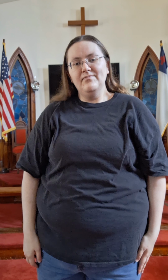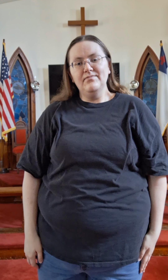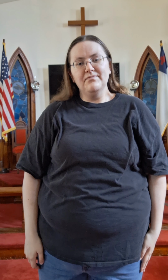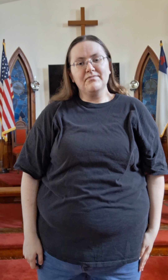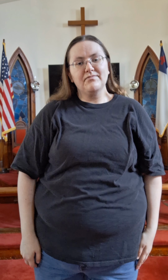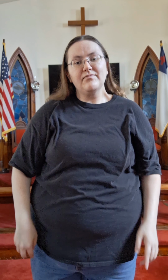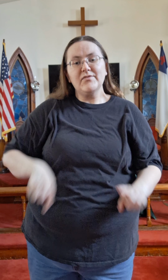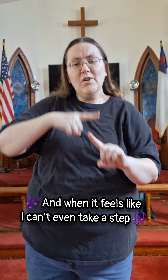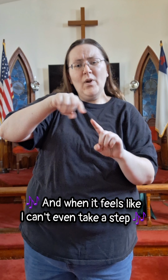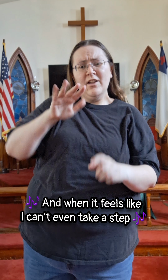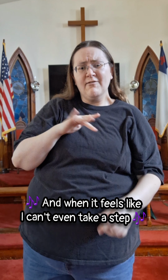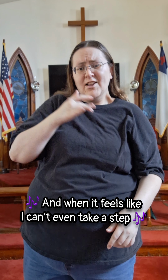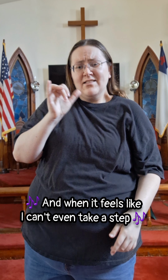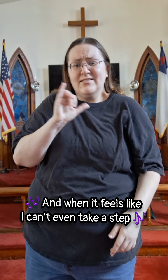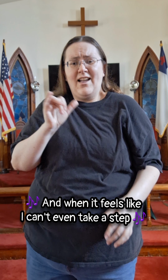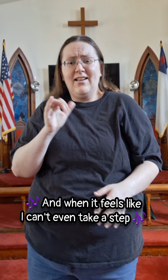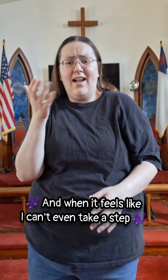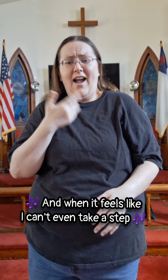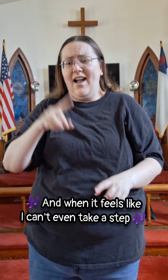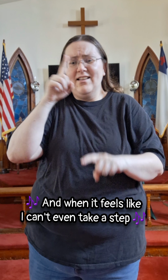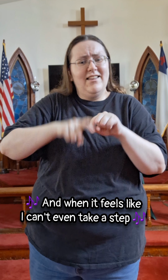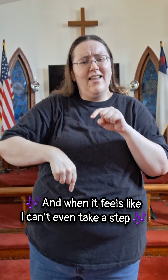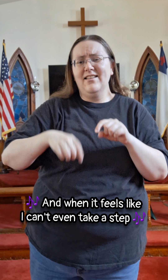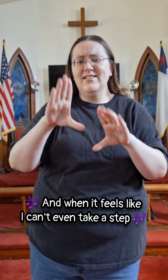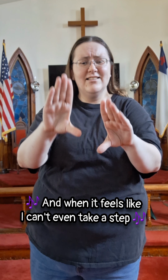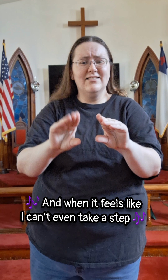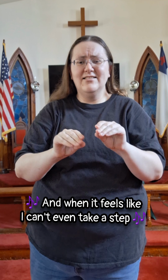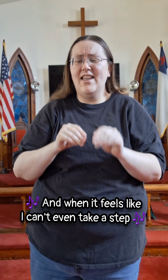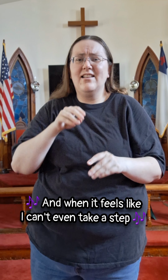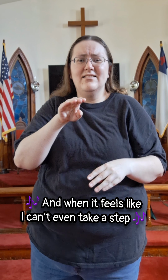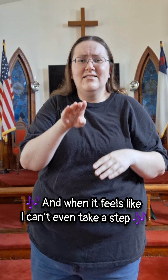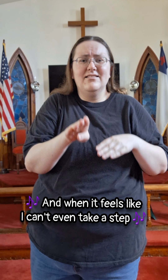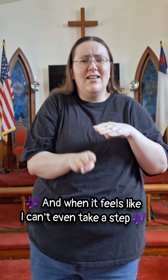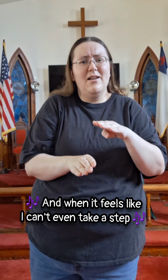When it feels like I can't even take a step